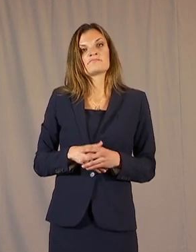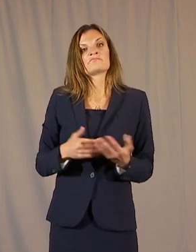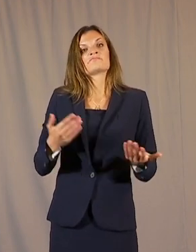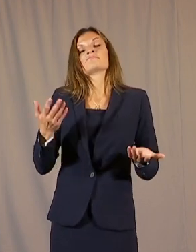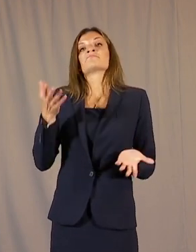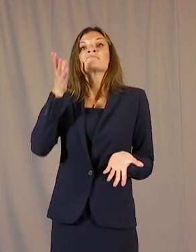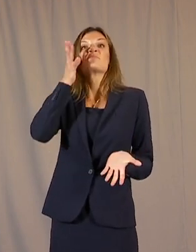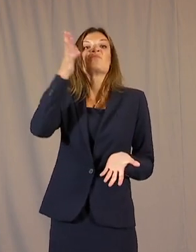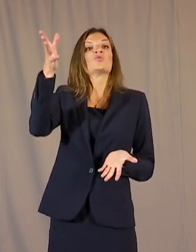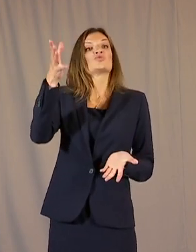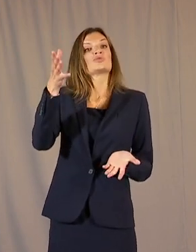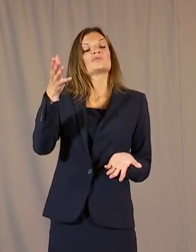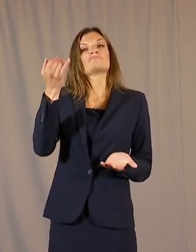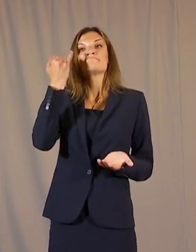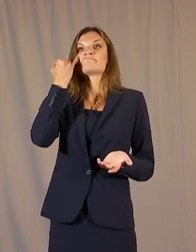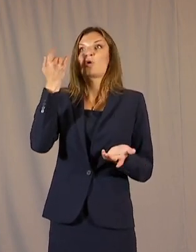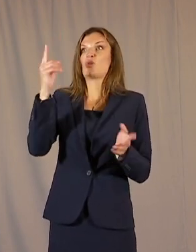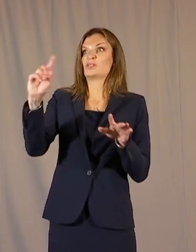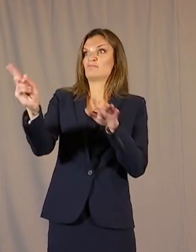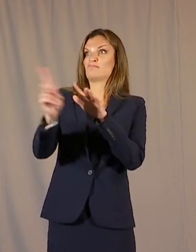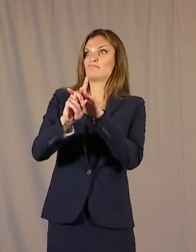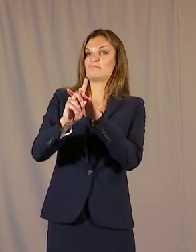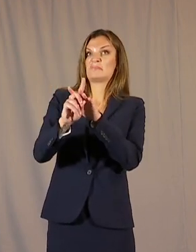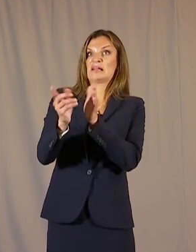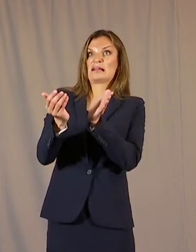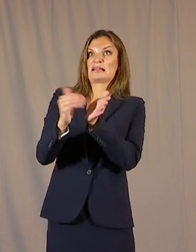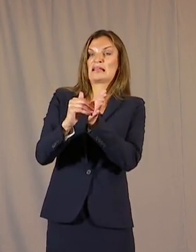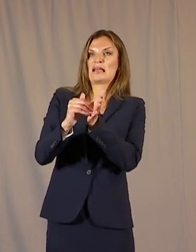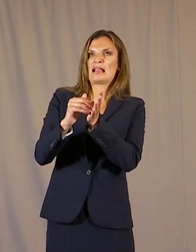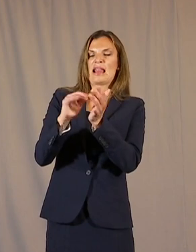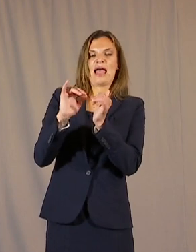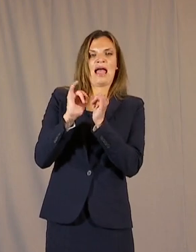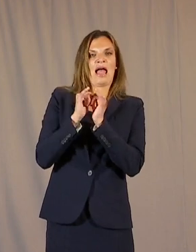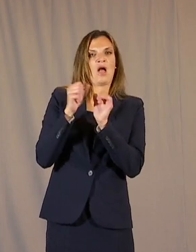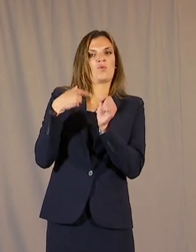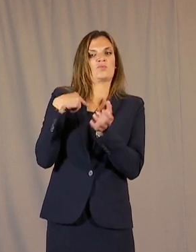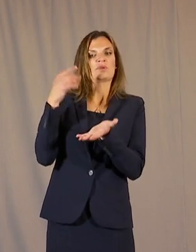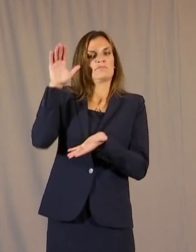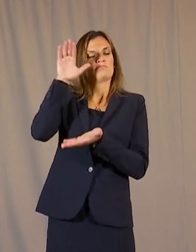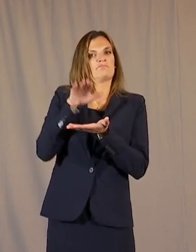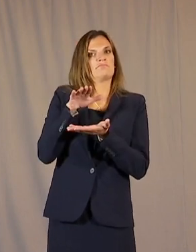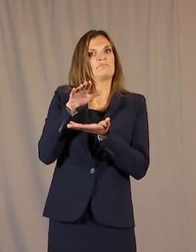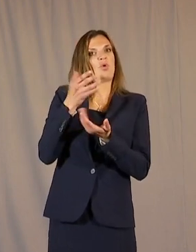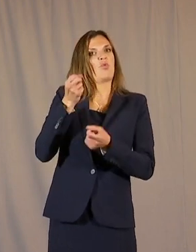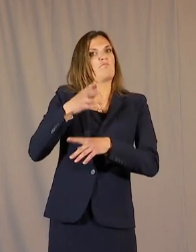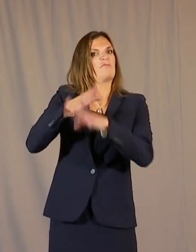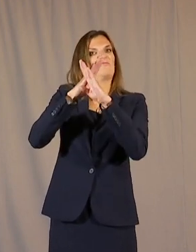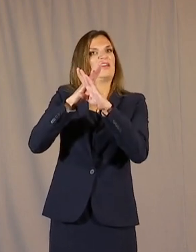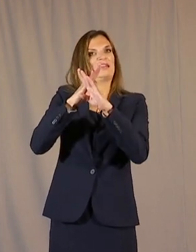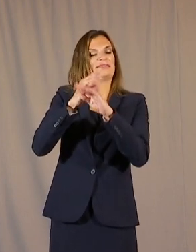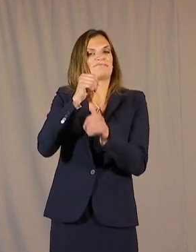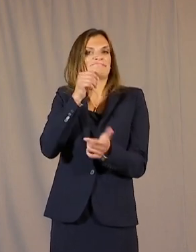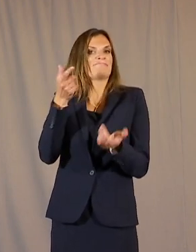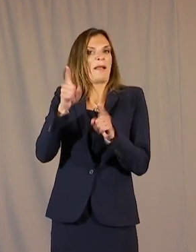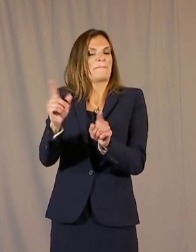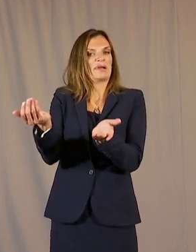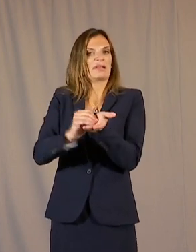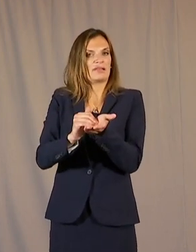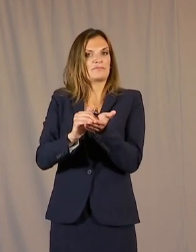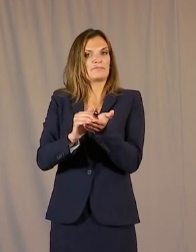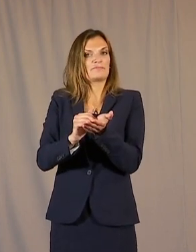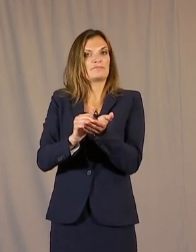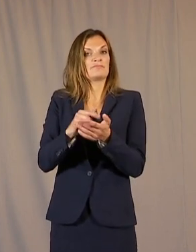again? And I think it's understood that the communities that we serve were